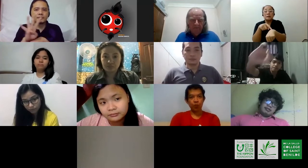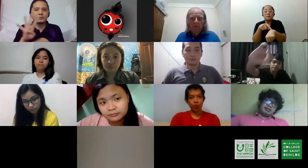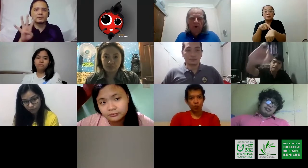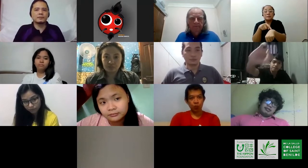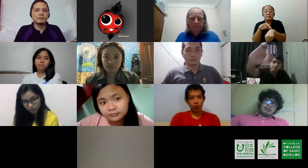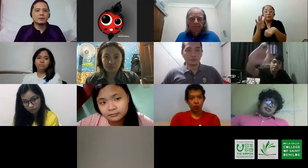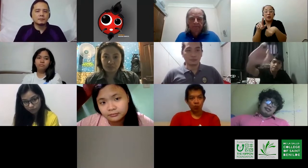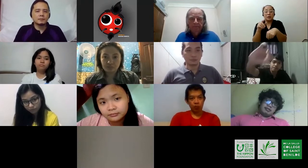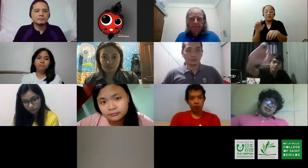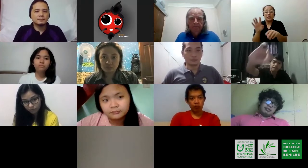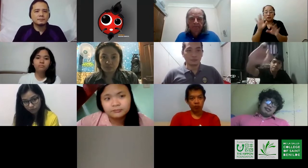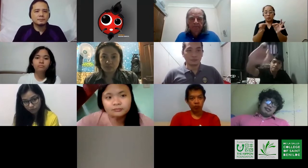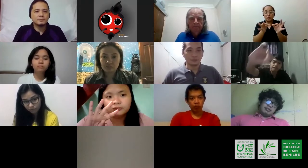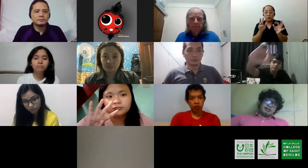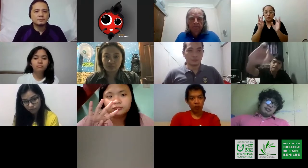4.